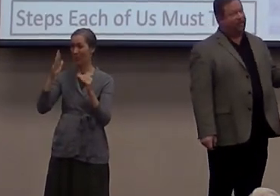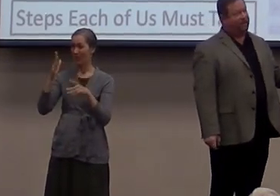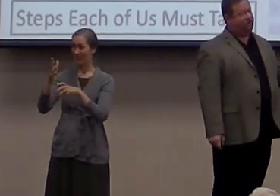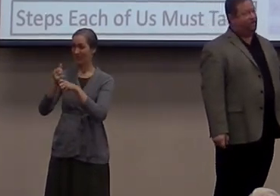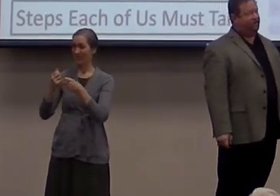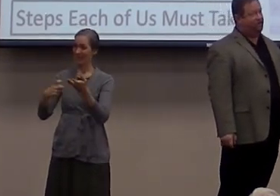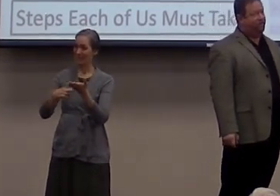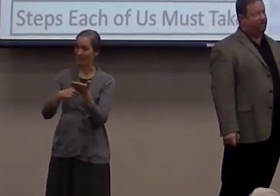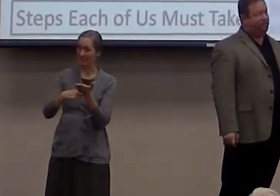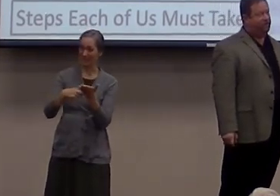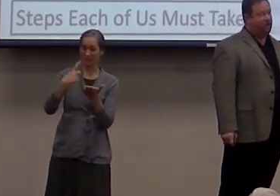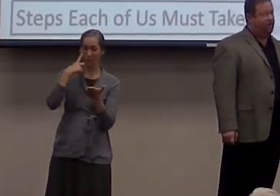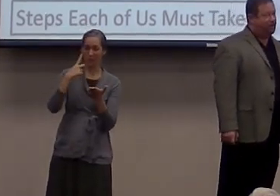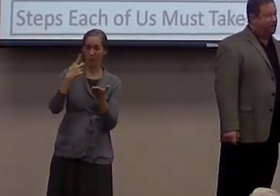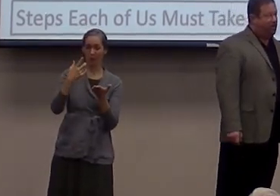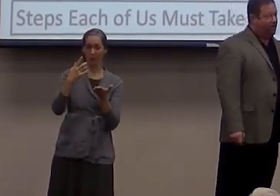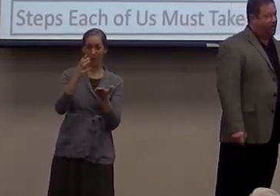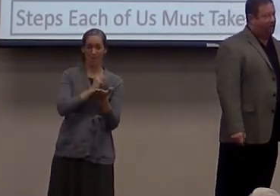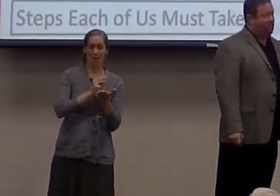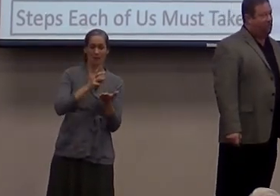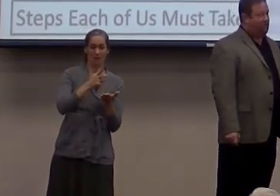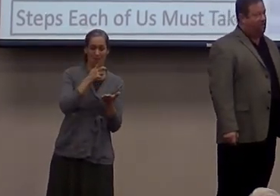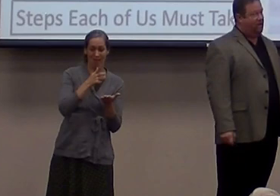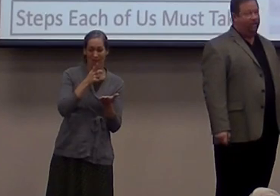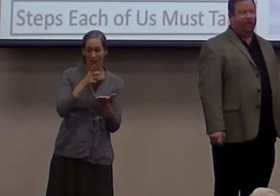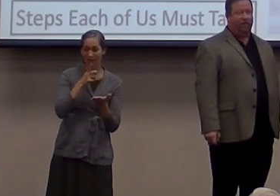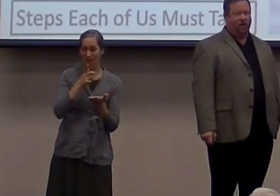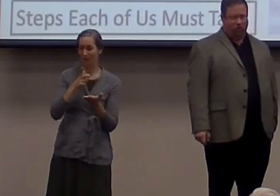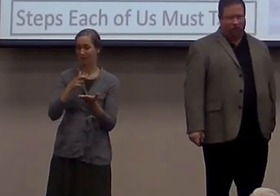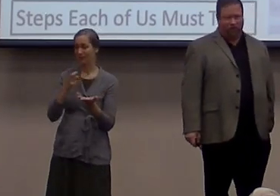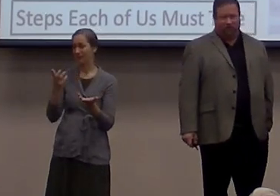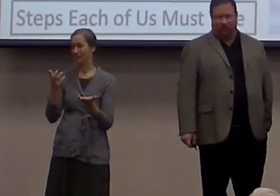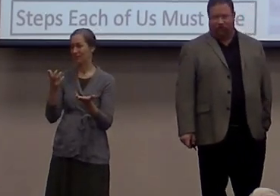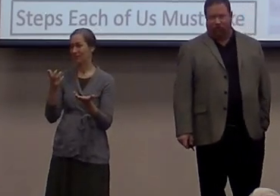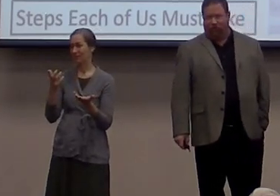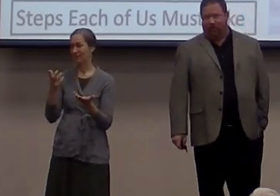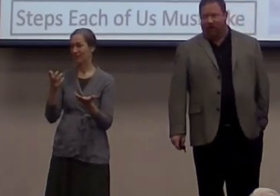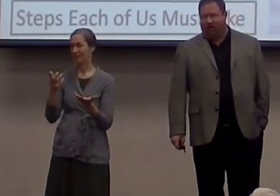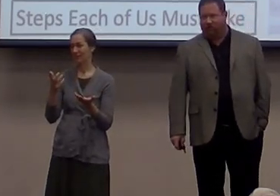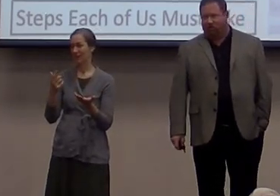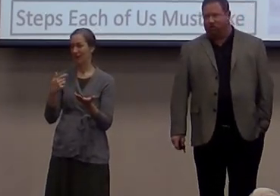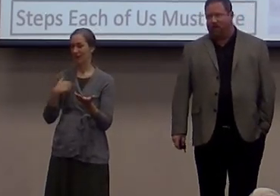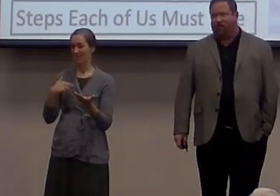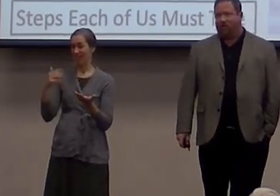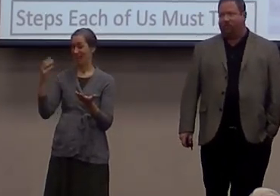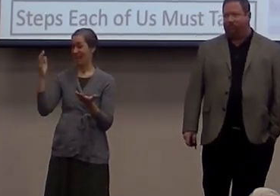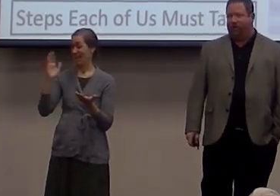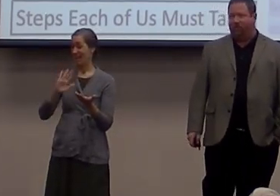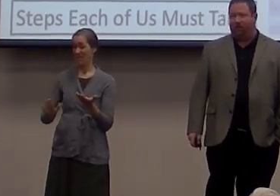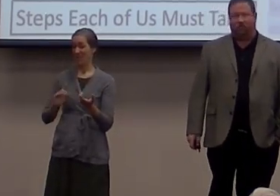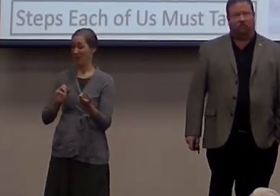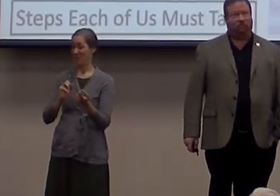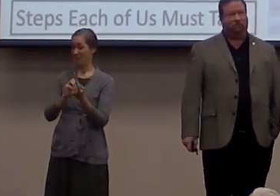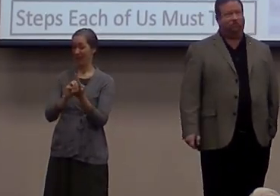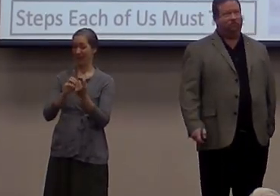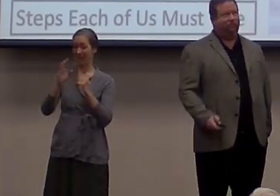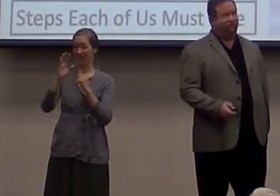for things. There's a missions lunch and all that. I've never known a Sunset student yet to want to pass up a free